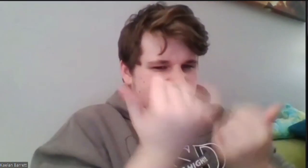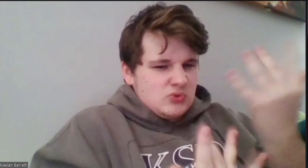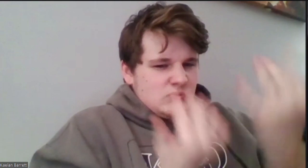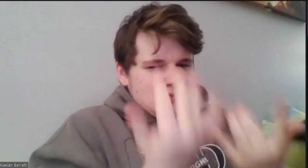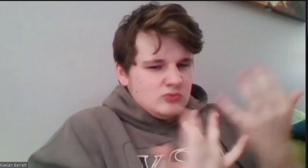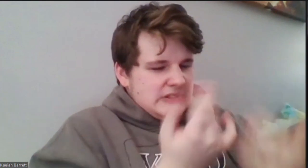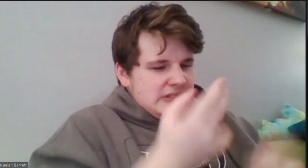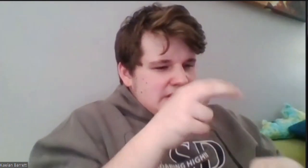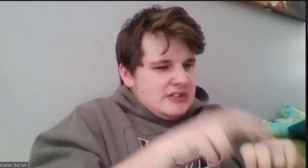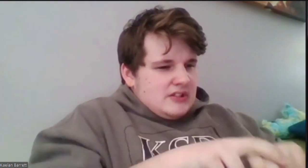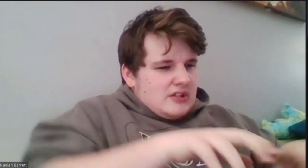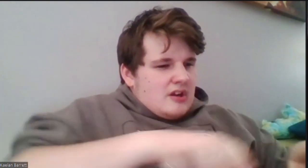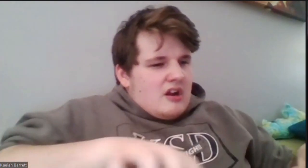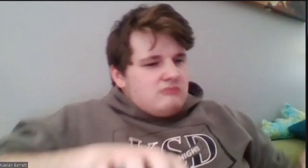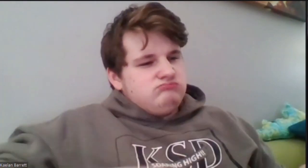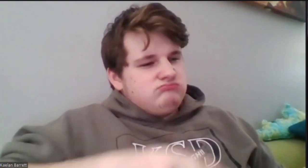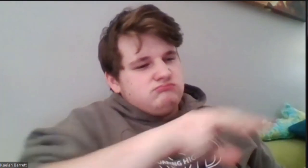So he's sitting down there at his fireplace,